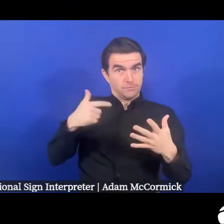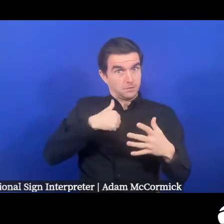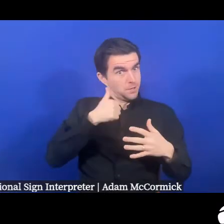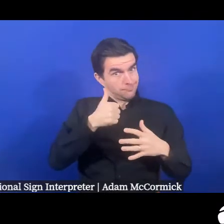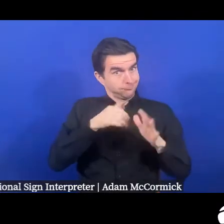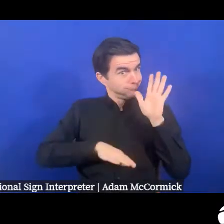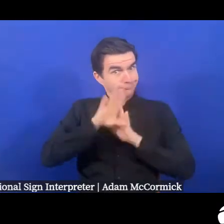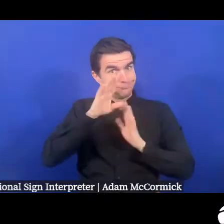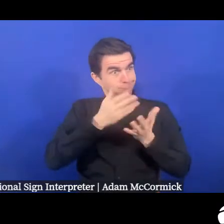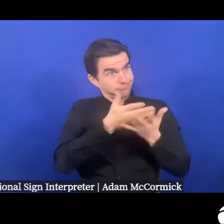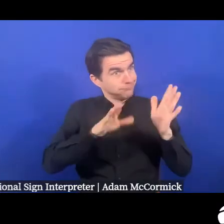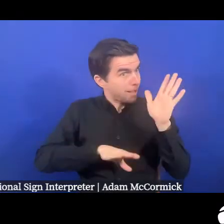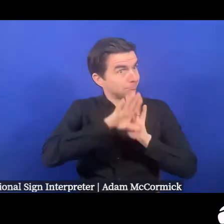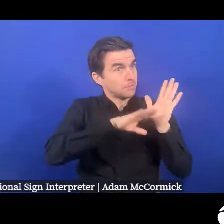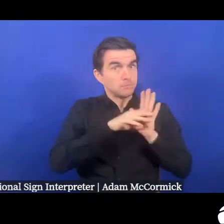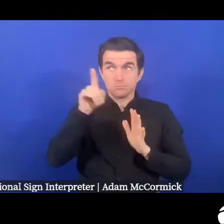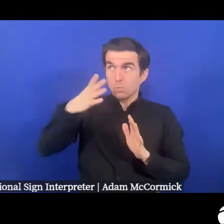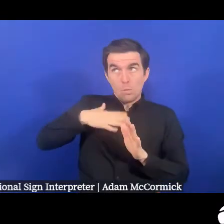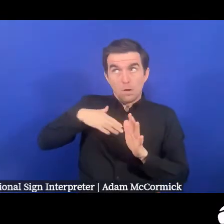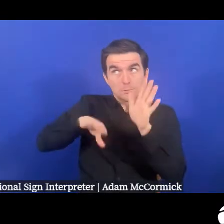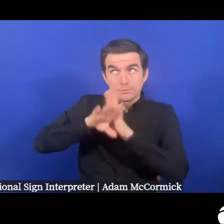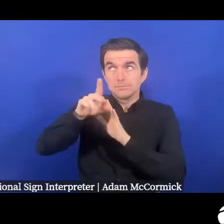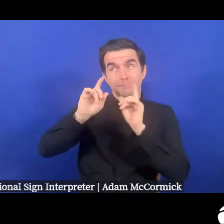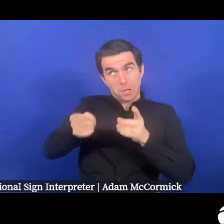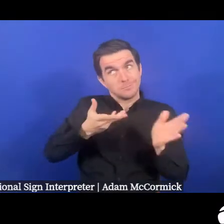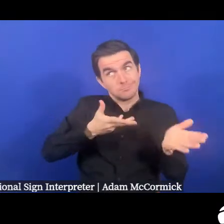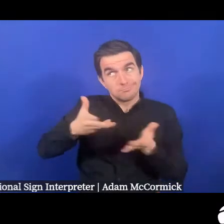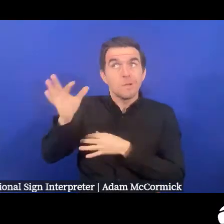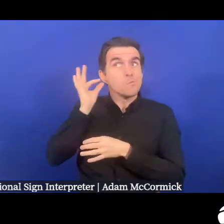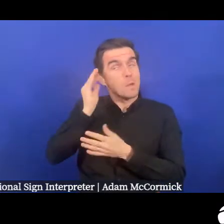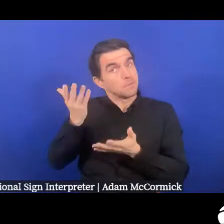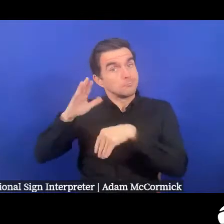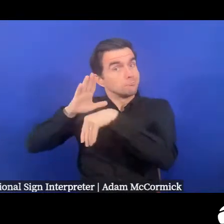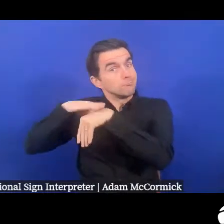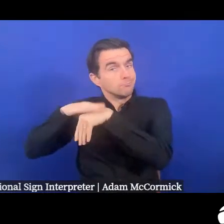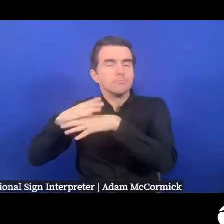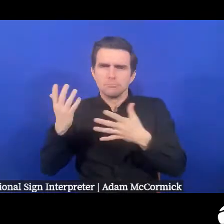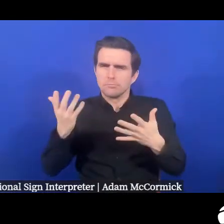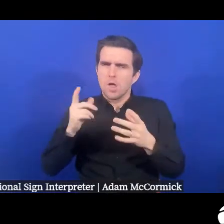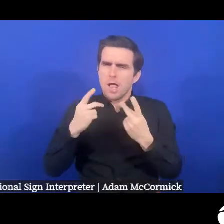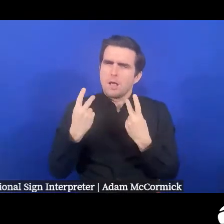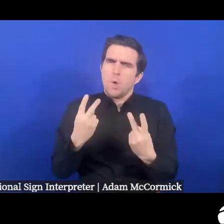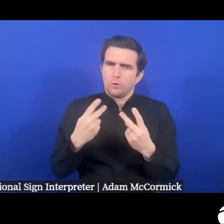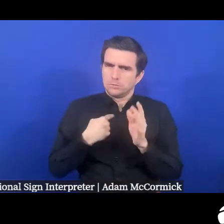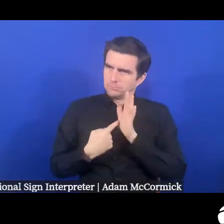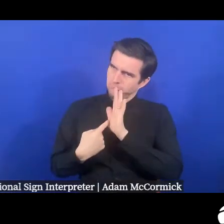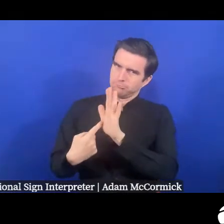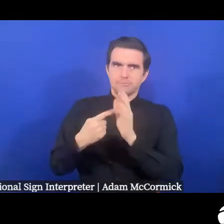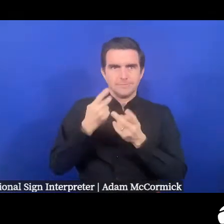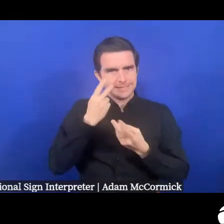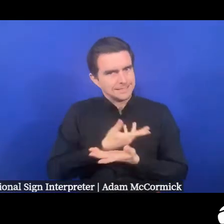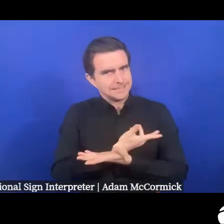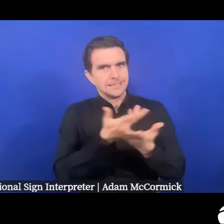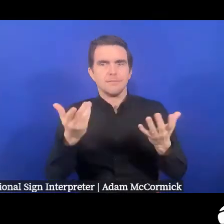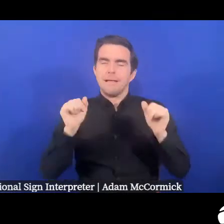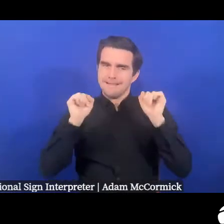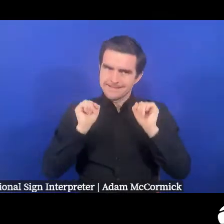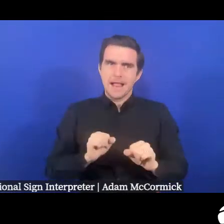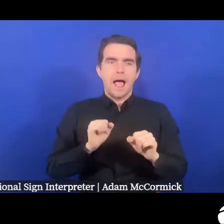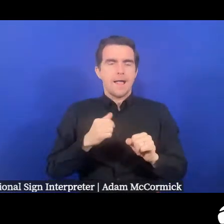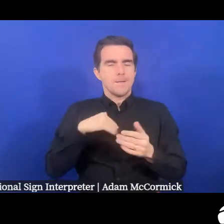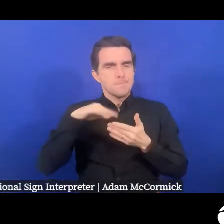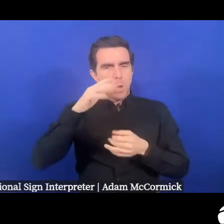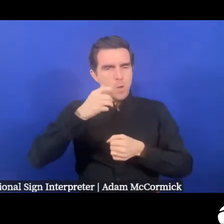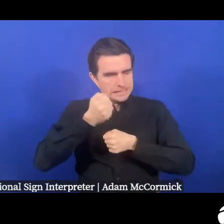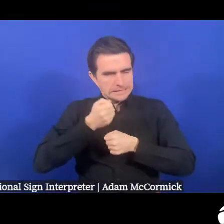efforts to thrive on making it a little more effective. And for effectiveness, that is something